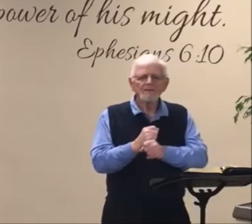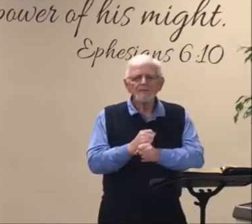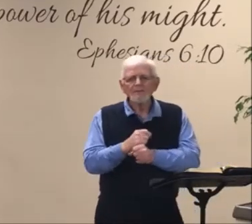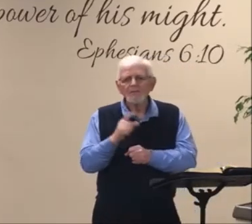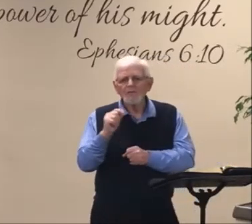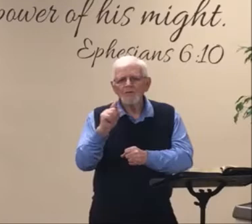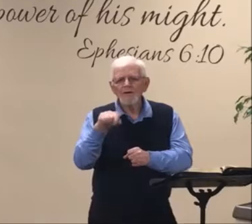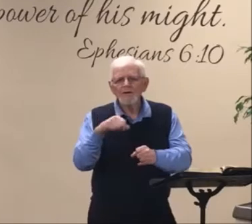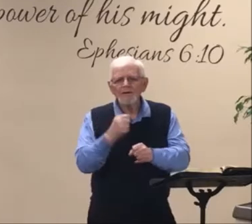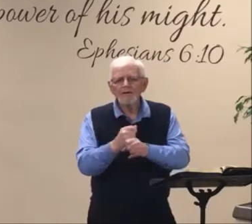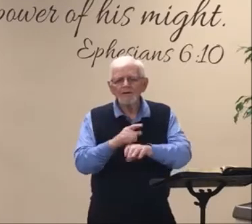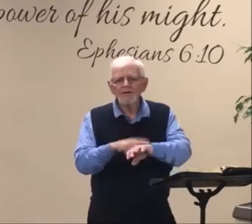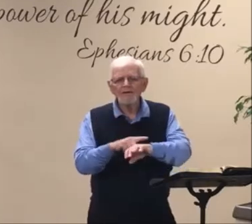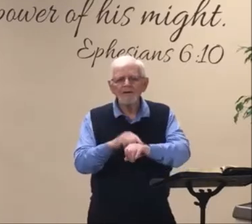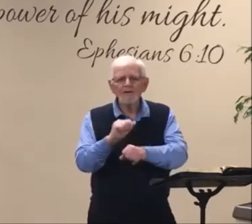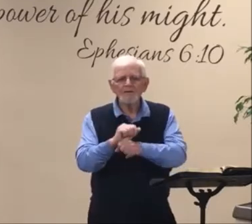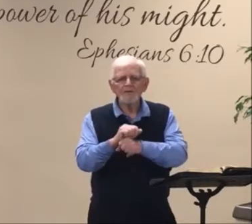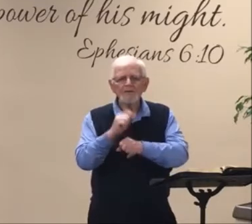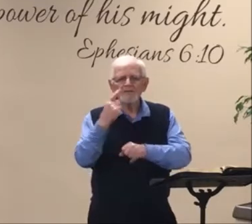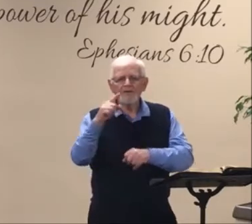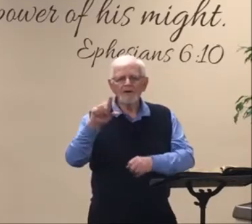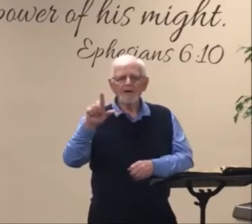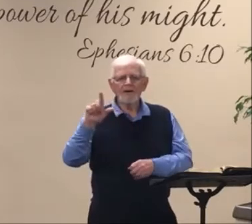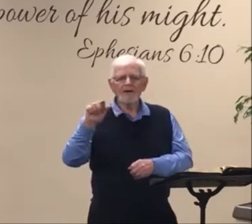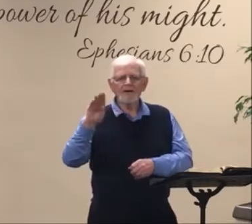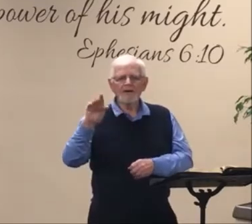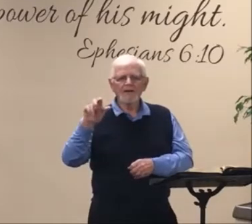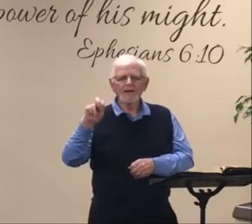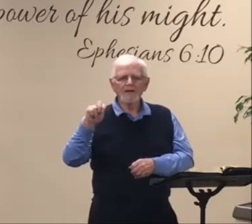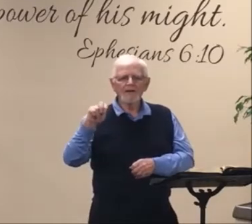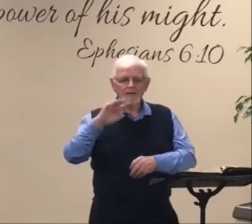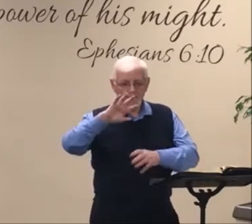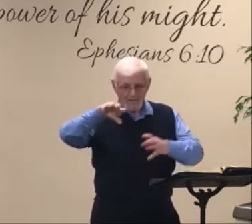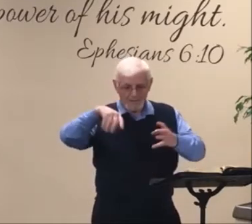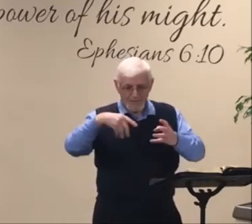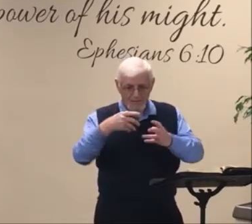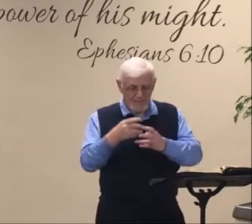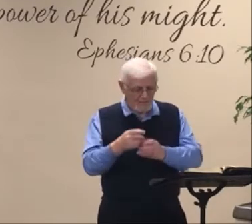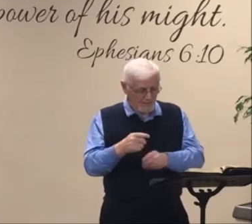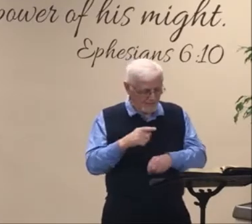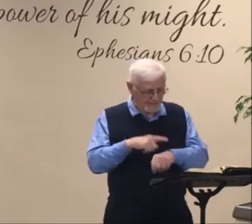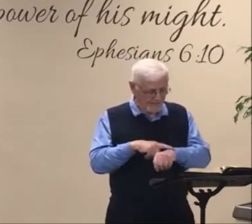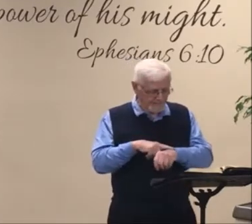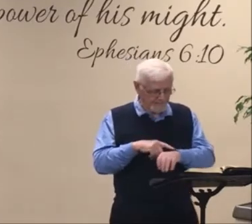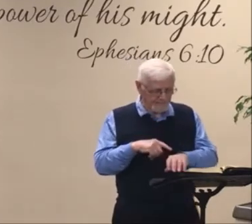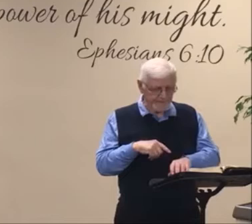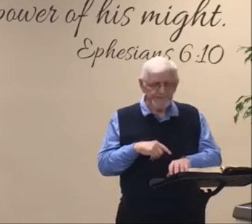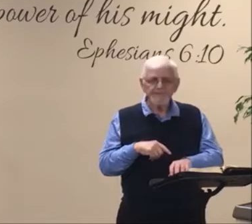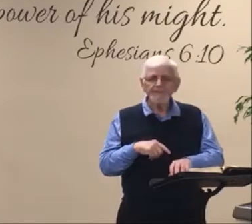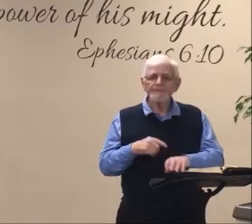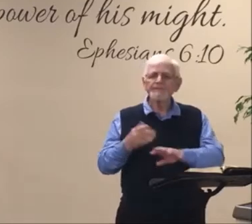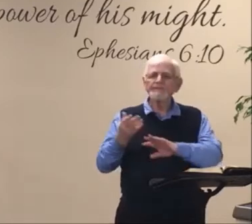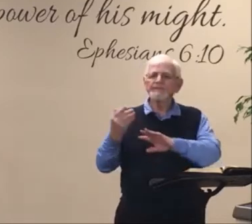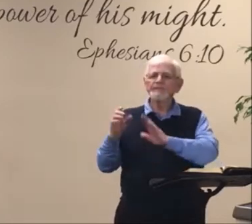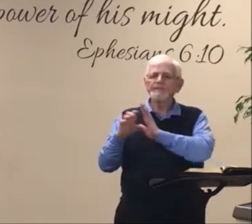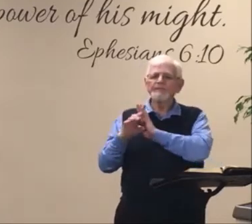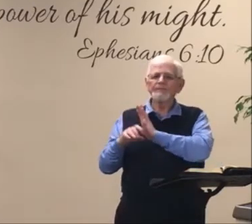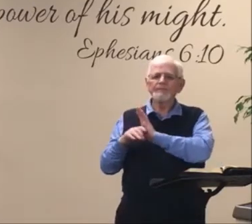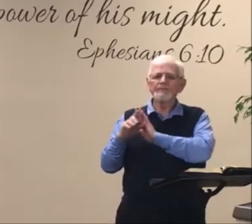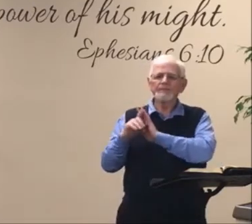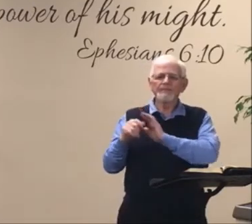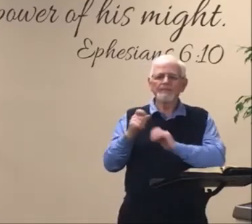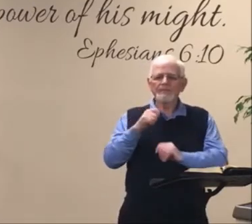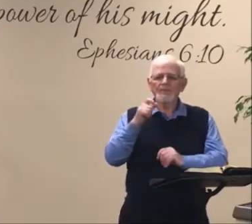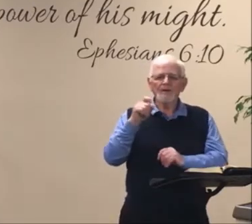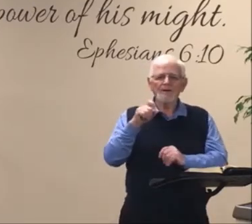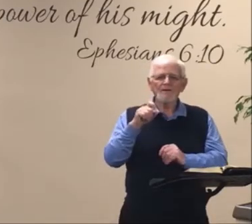20 years of time stuck working for Laban. In that whole passage of time in the previous chapters, you don't read of one place